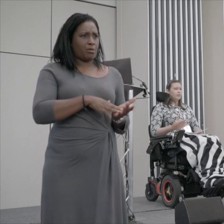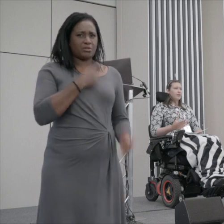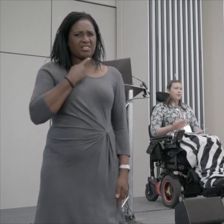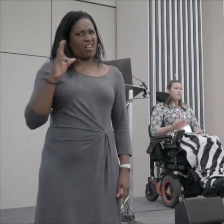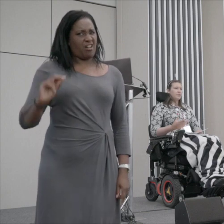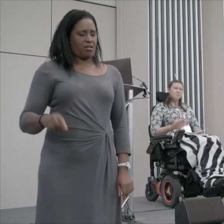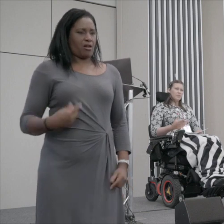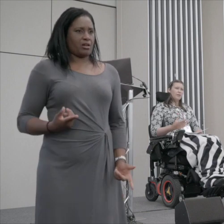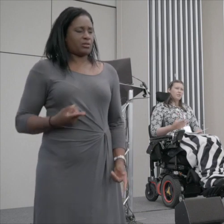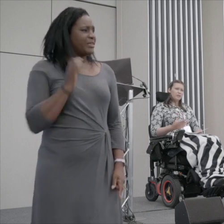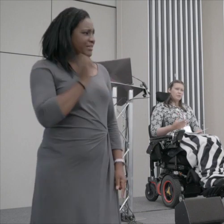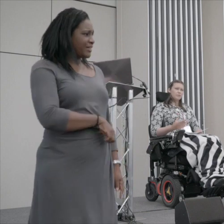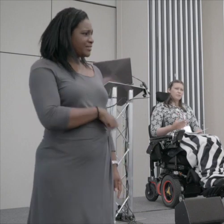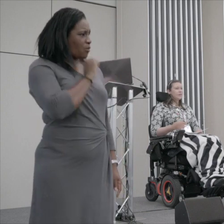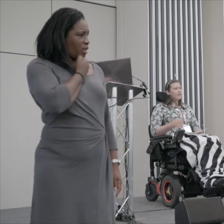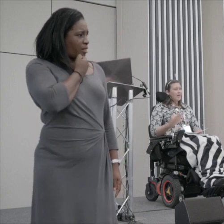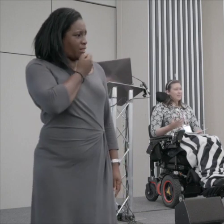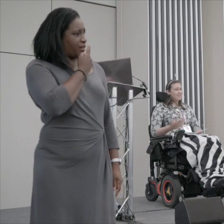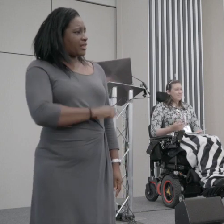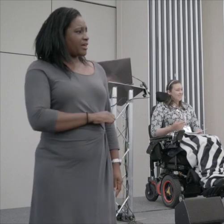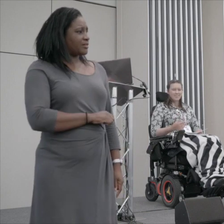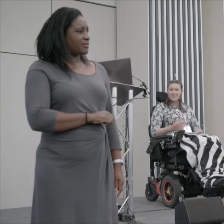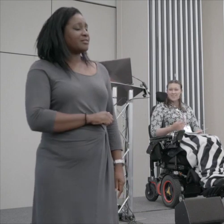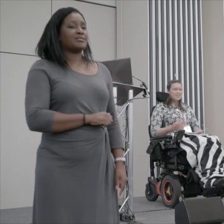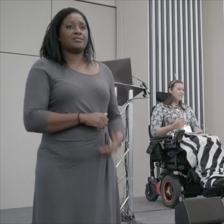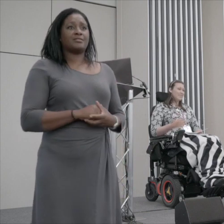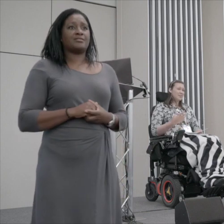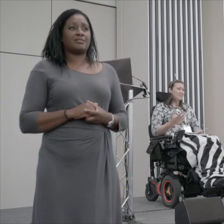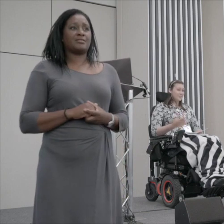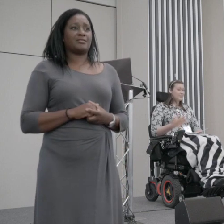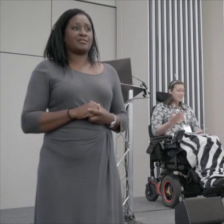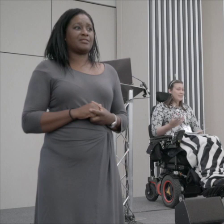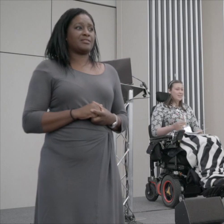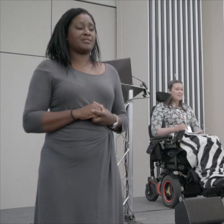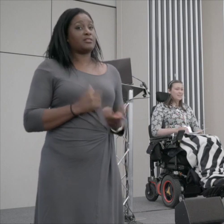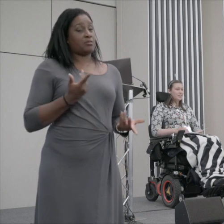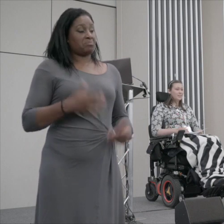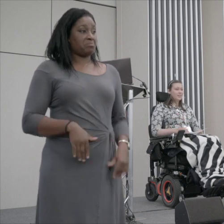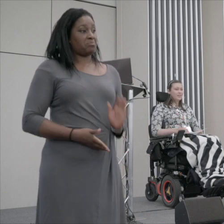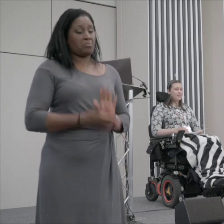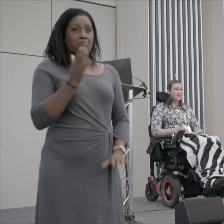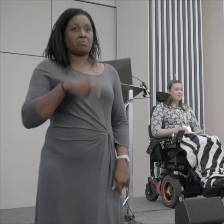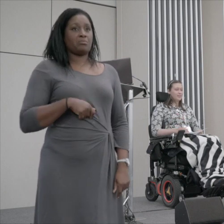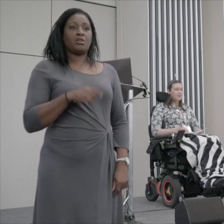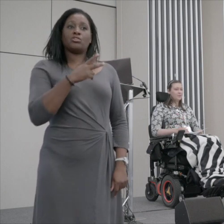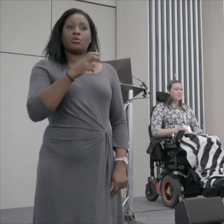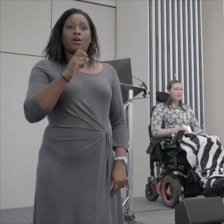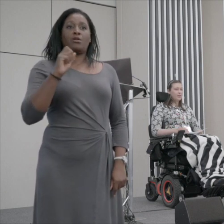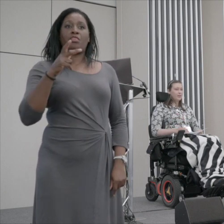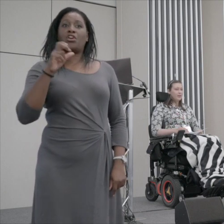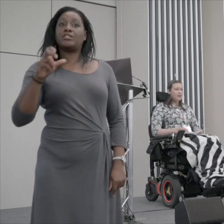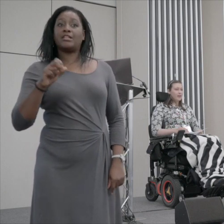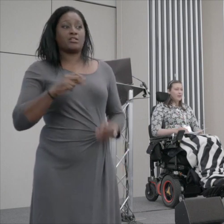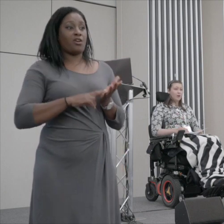won't. And I went, no, actually I will. And so we did, and in 2013, in the